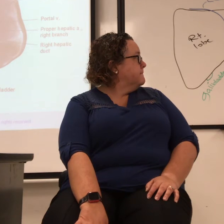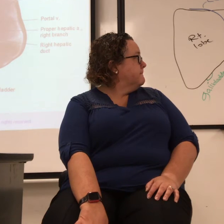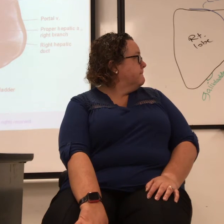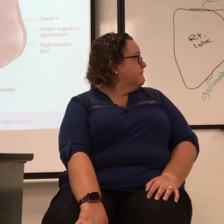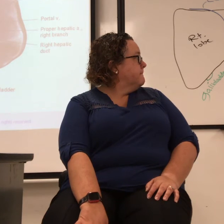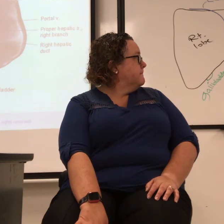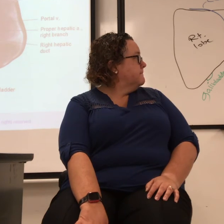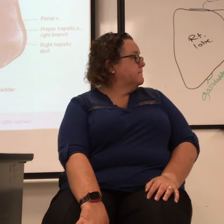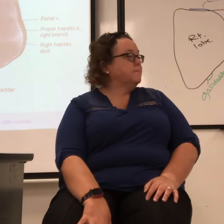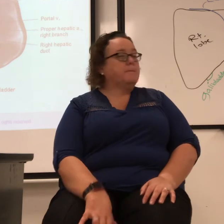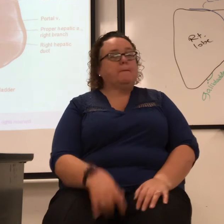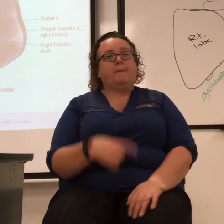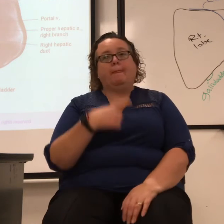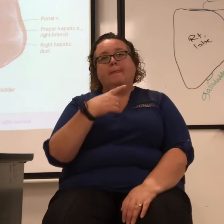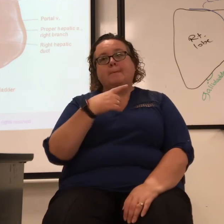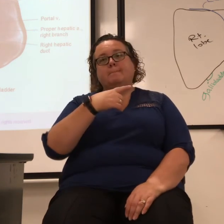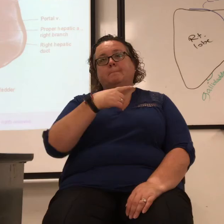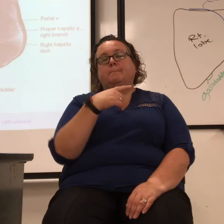quadrate lobe.